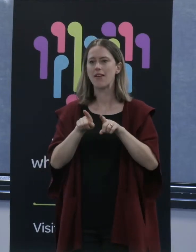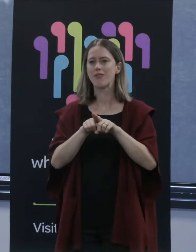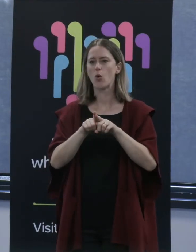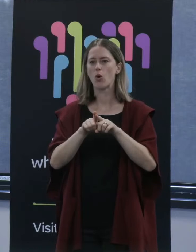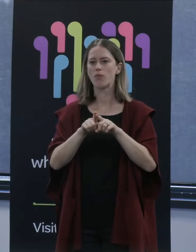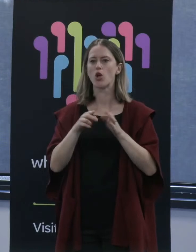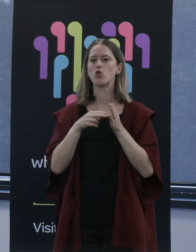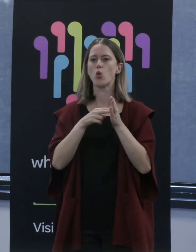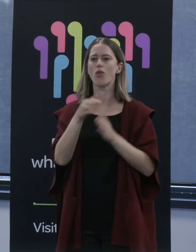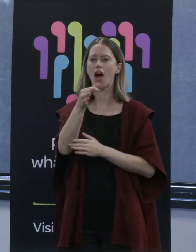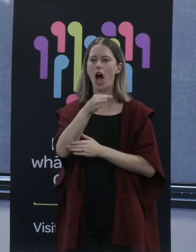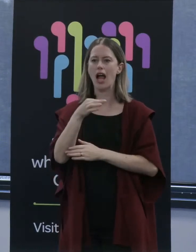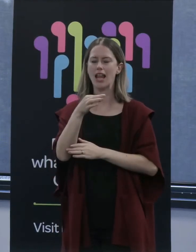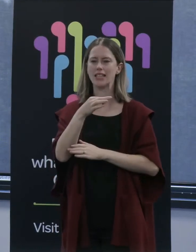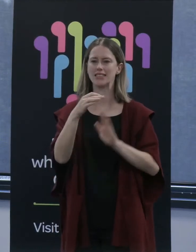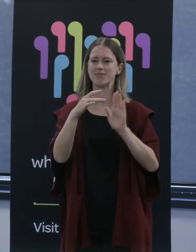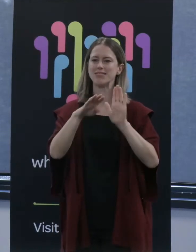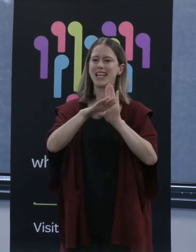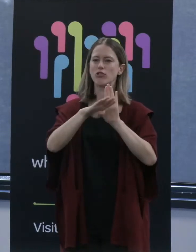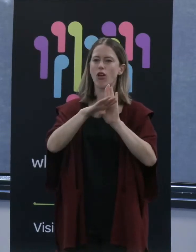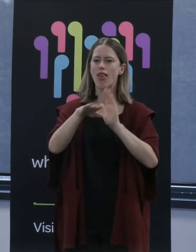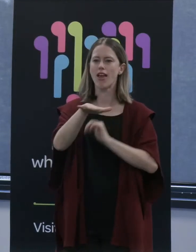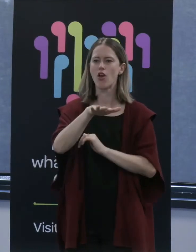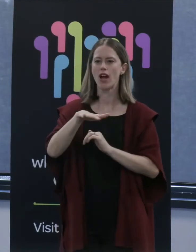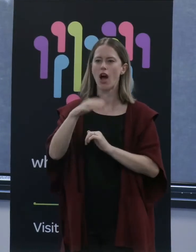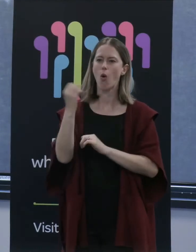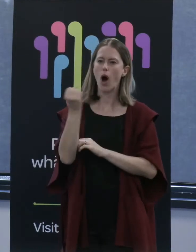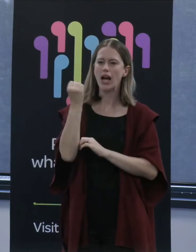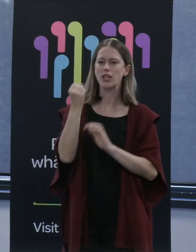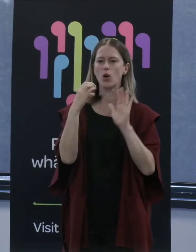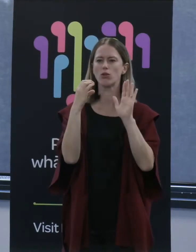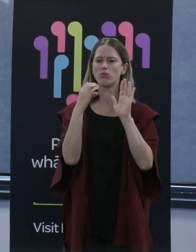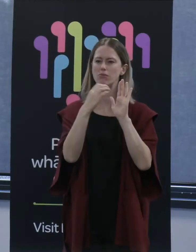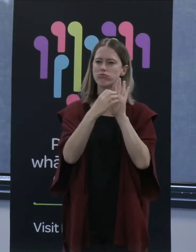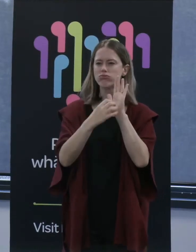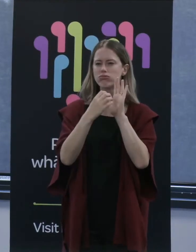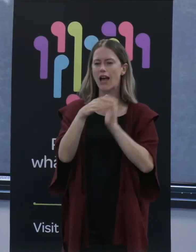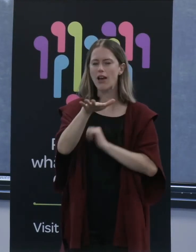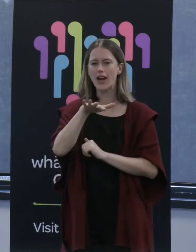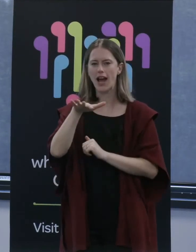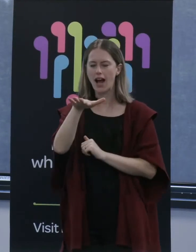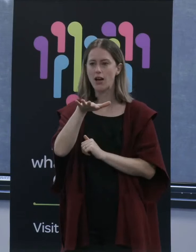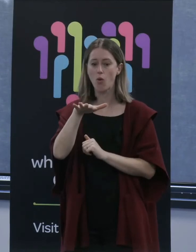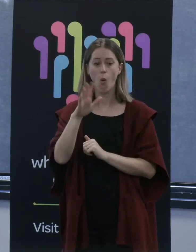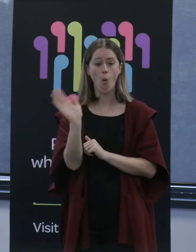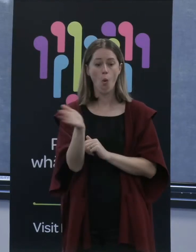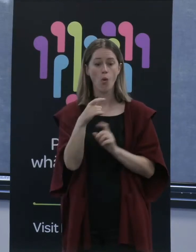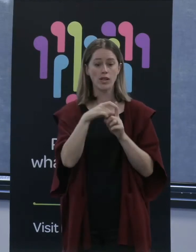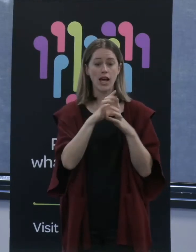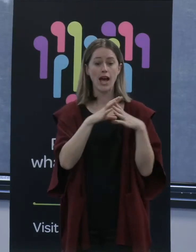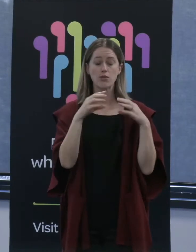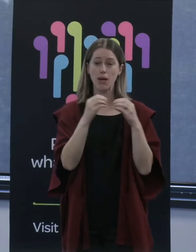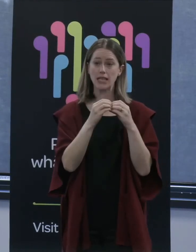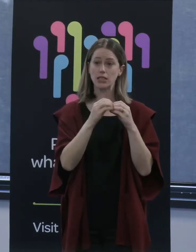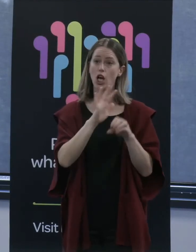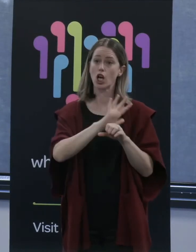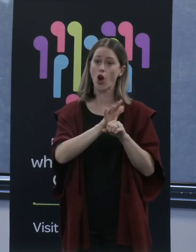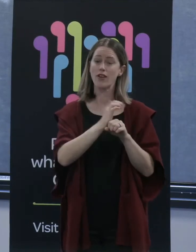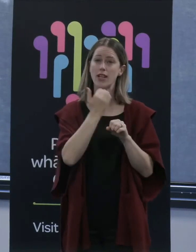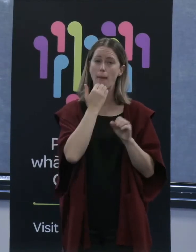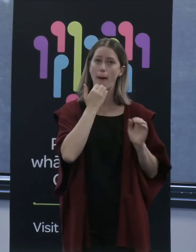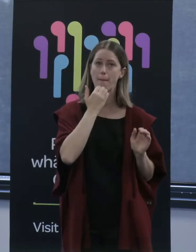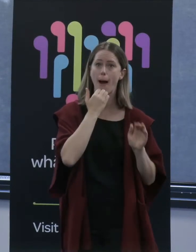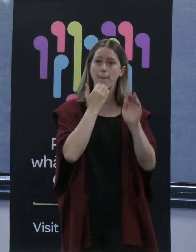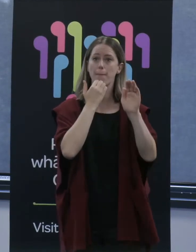Manawataki region, which is centred around the Waikato and beyond, all those DHBs there, the case rates peaked